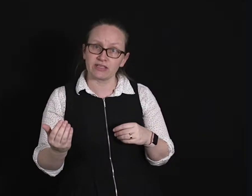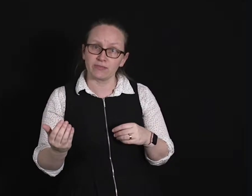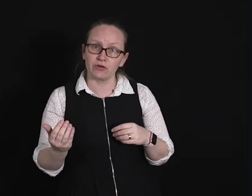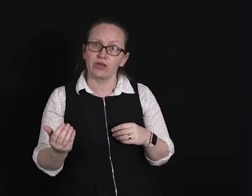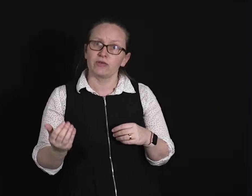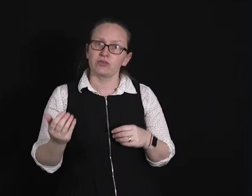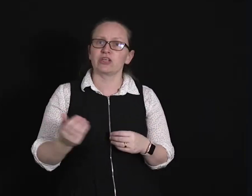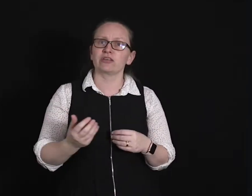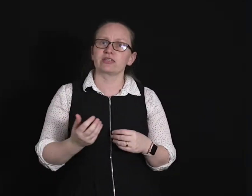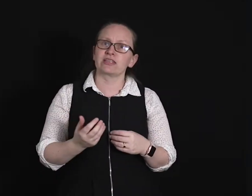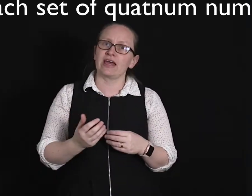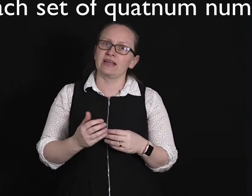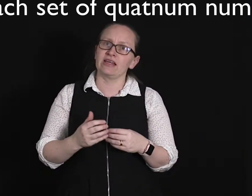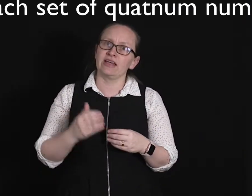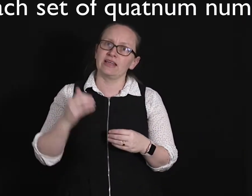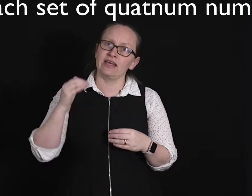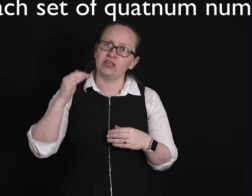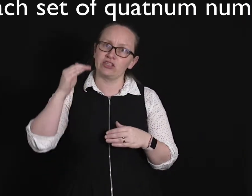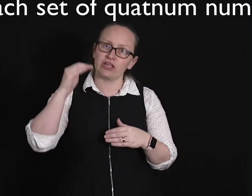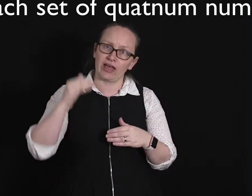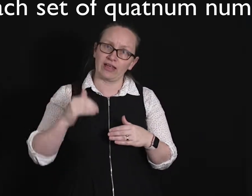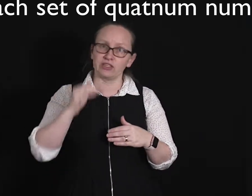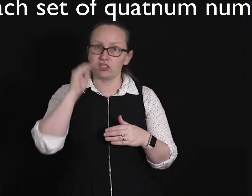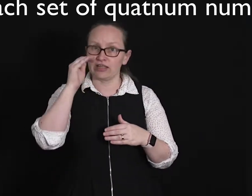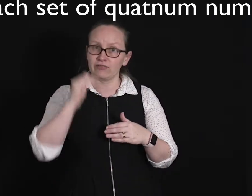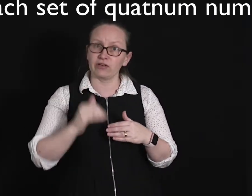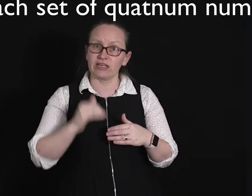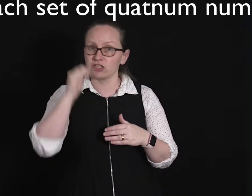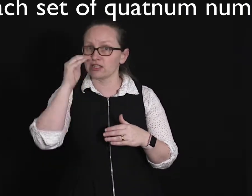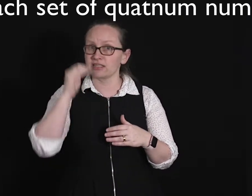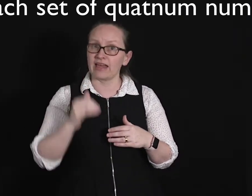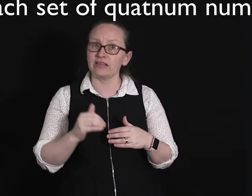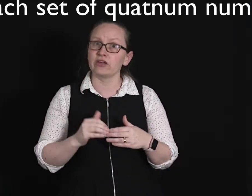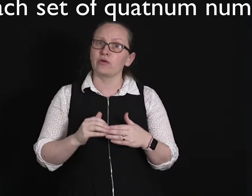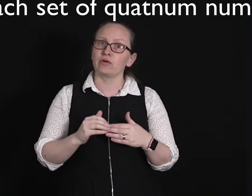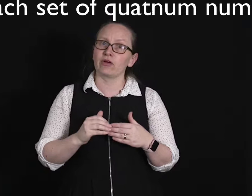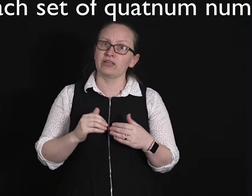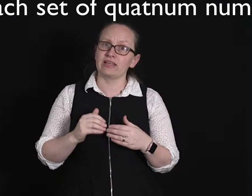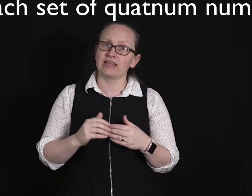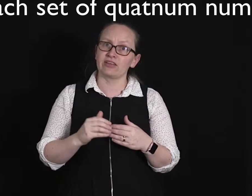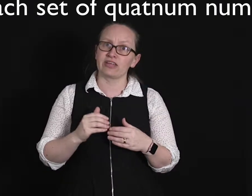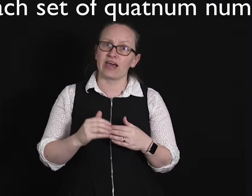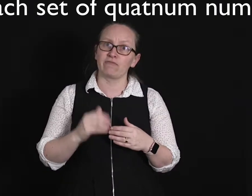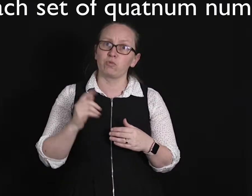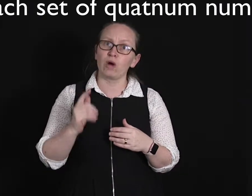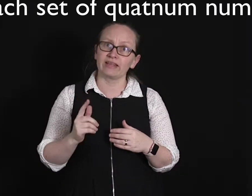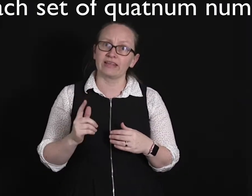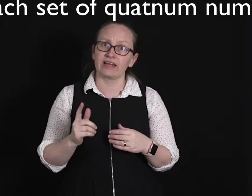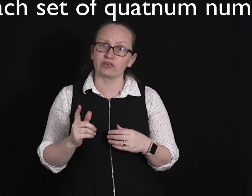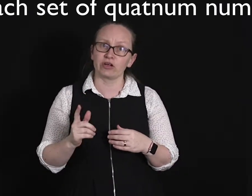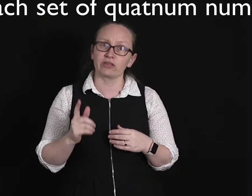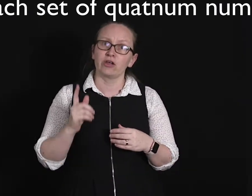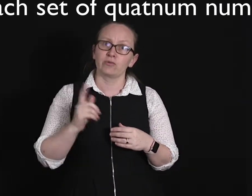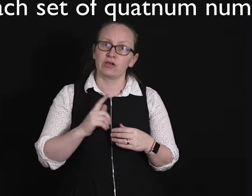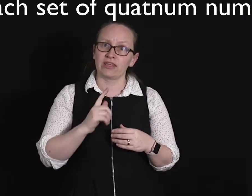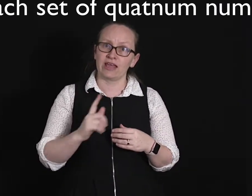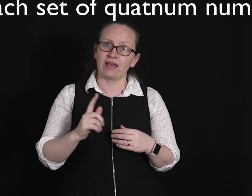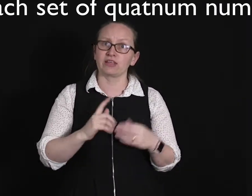principle, which tells us that in each energy level, each state, we're only allowed to have one electron with a